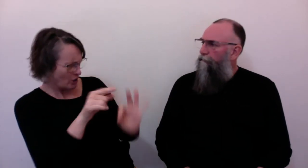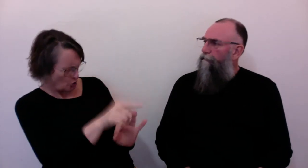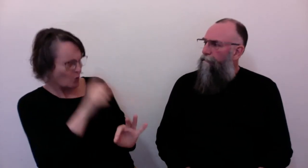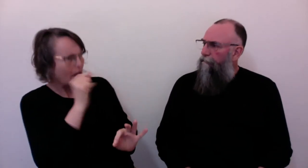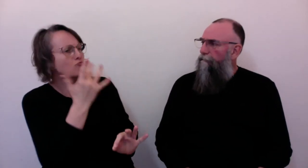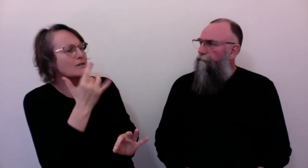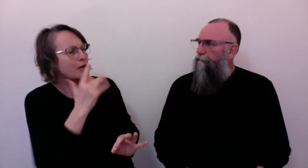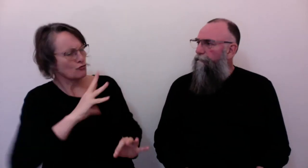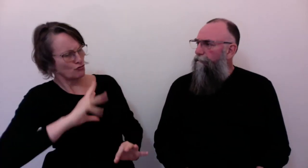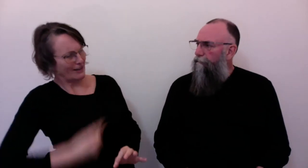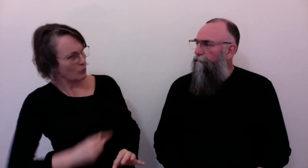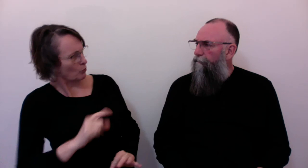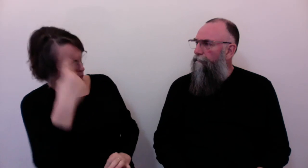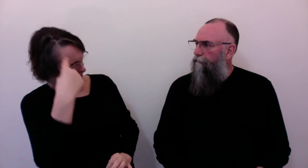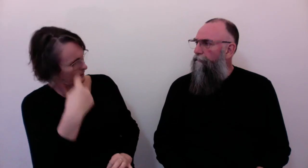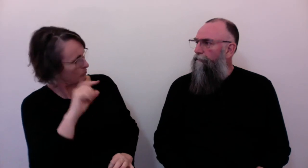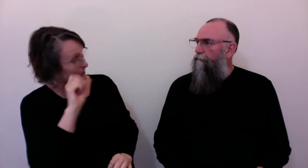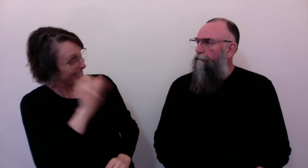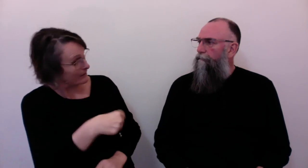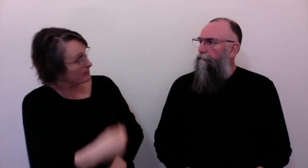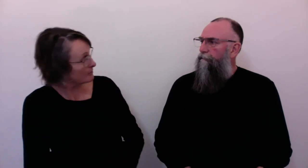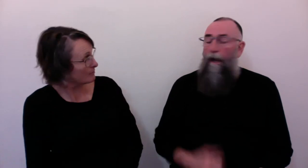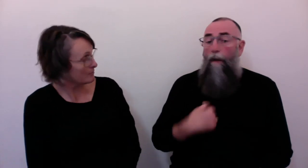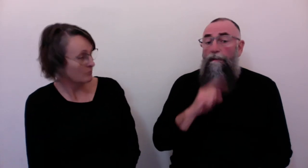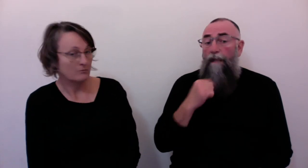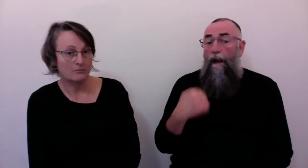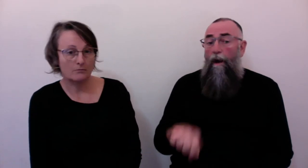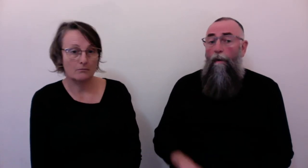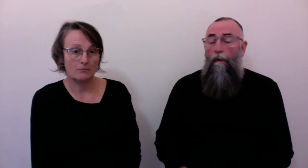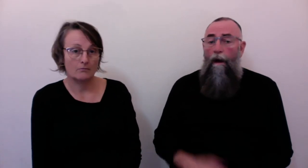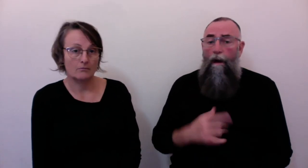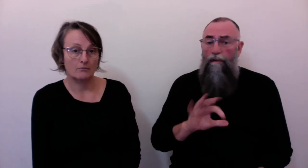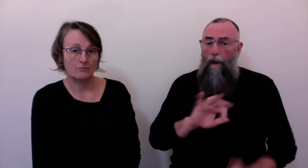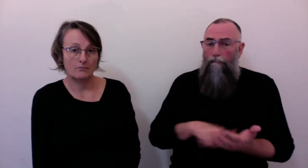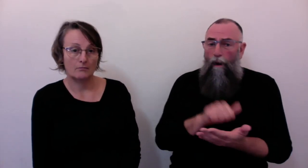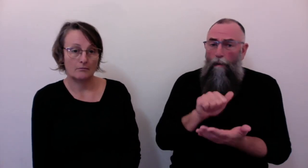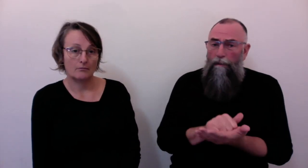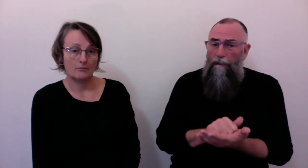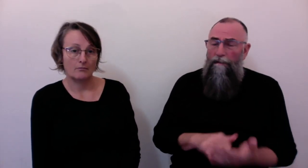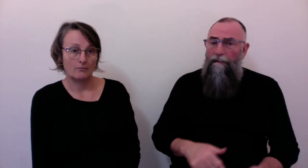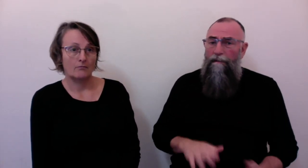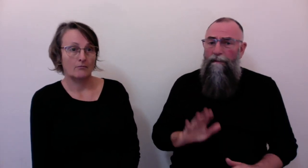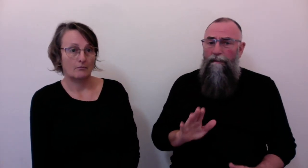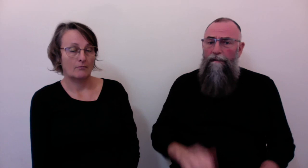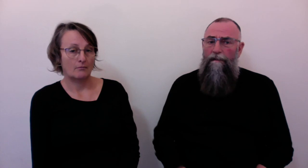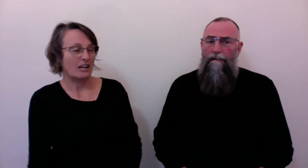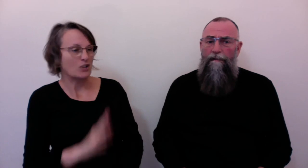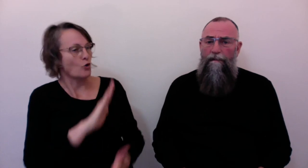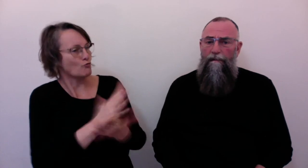got it. Mhm. What do you say? I would say no, because it's not appropriate, because Not true representation, is it? yes,